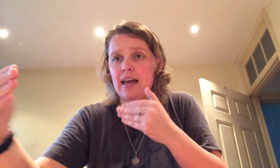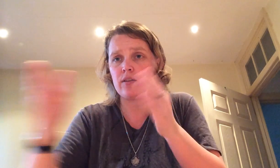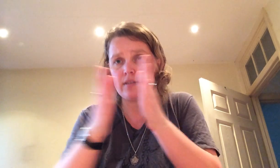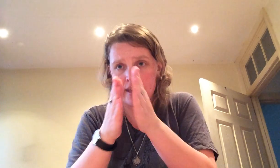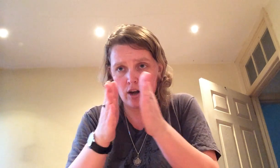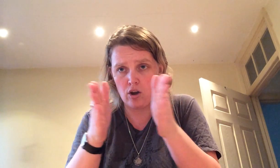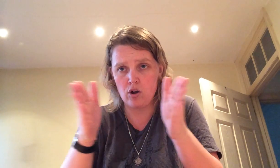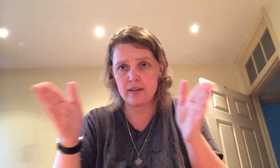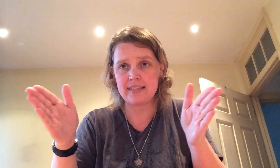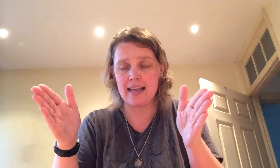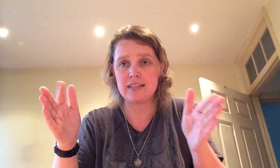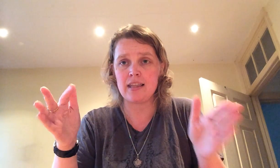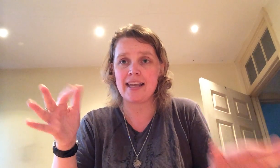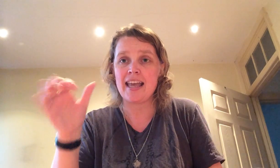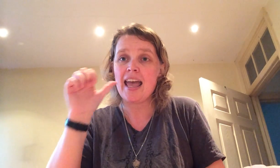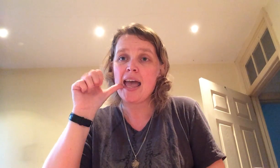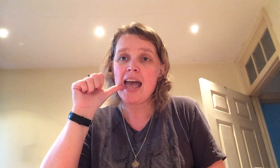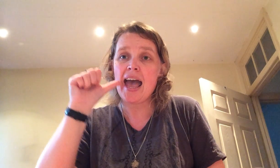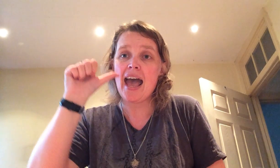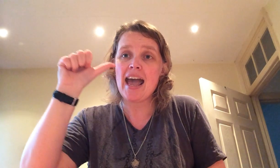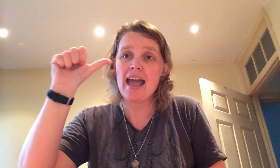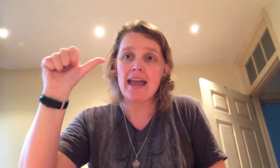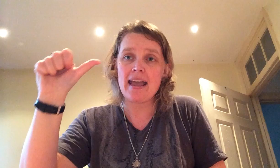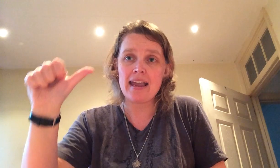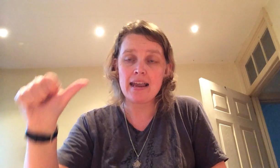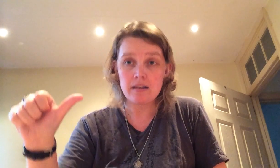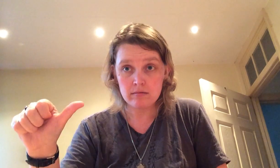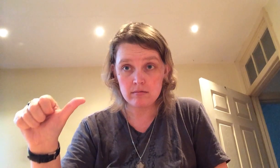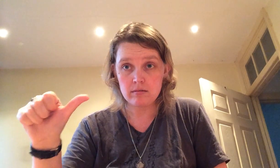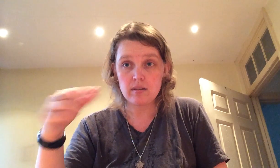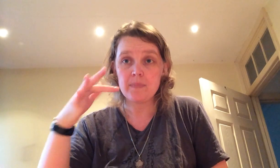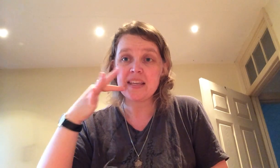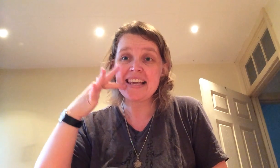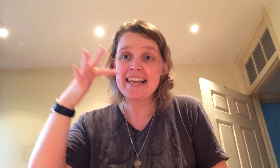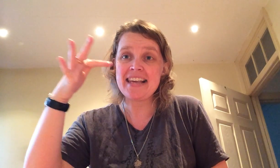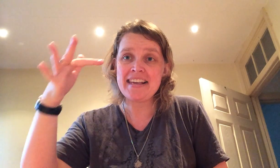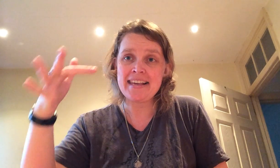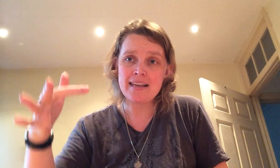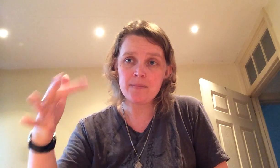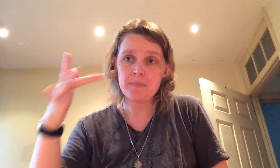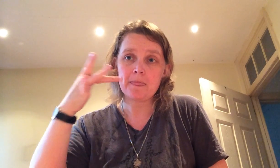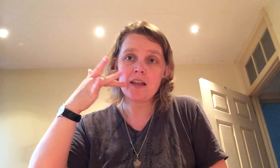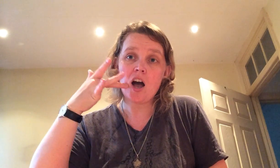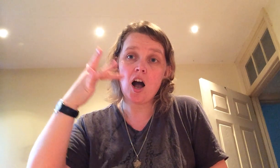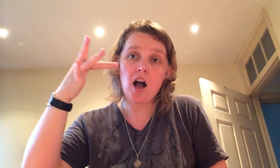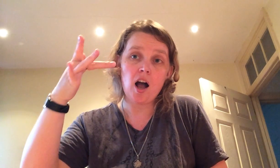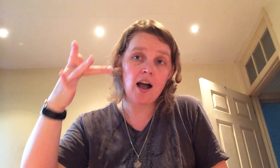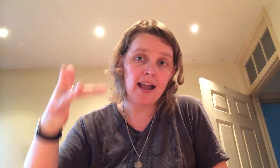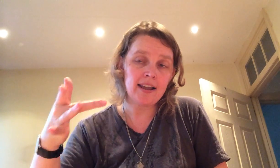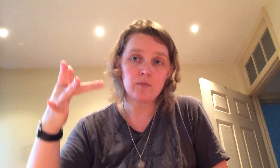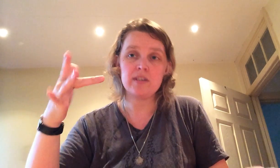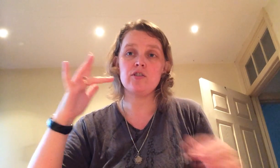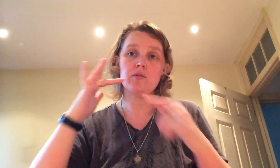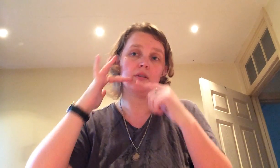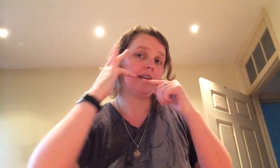sounds like A, E, I, we just do it like, if